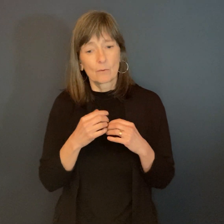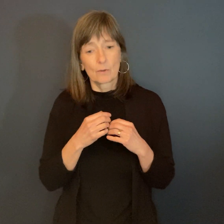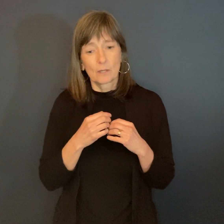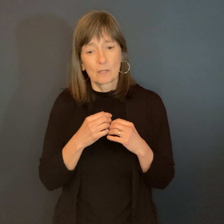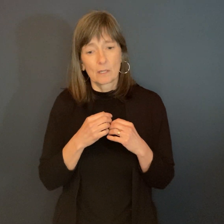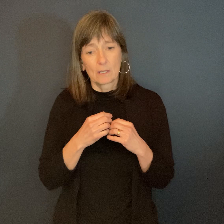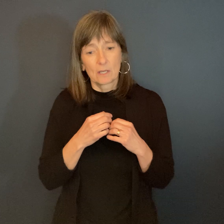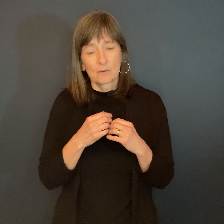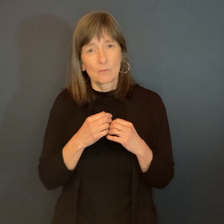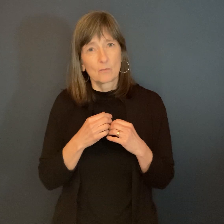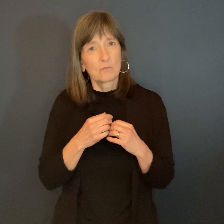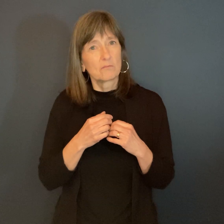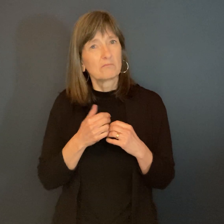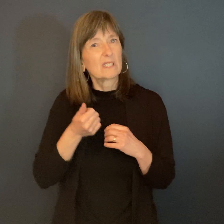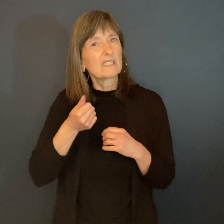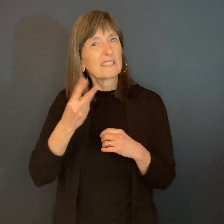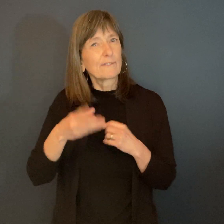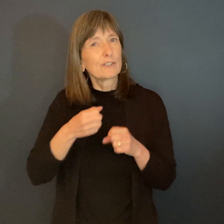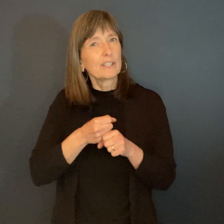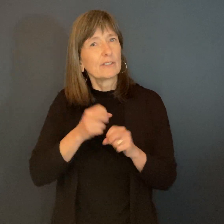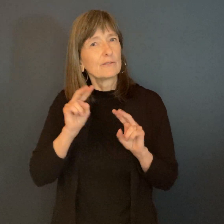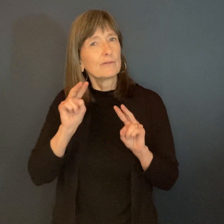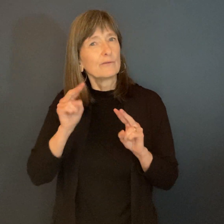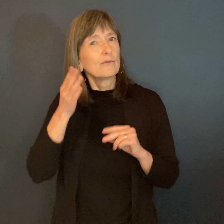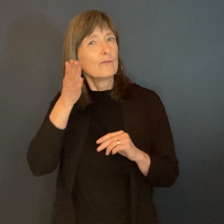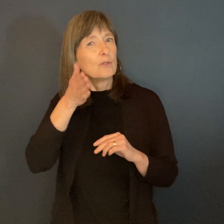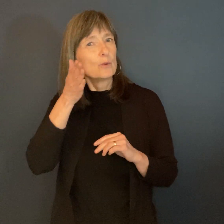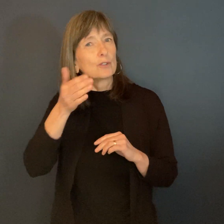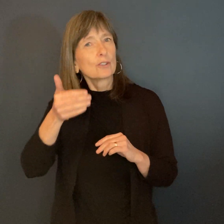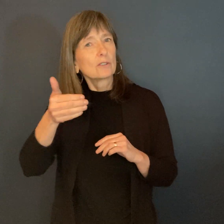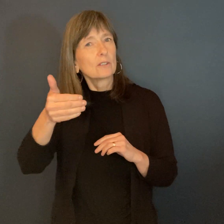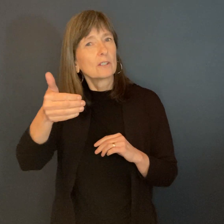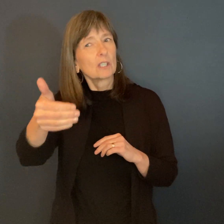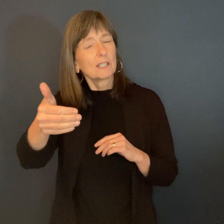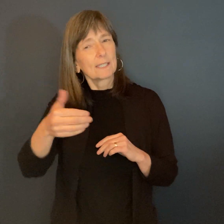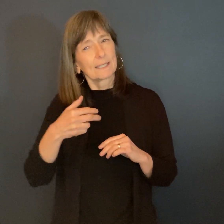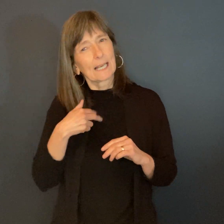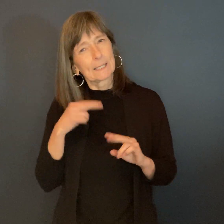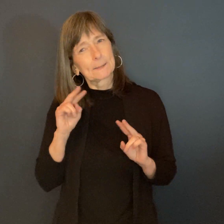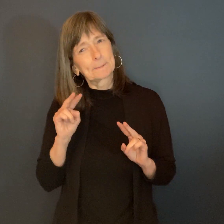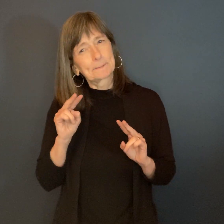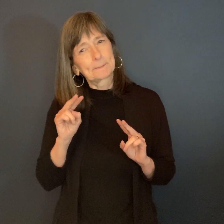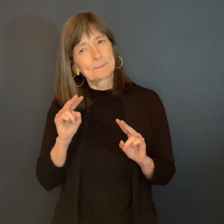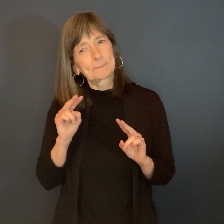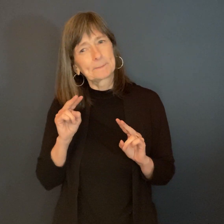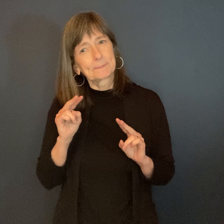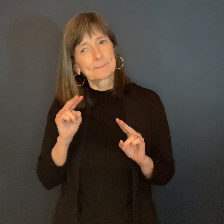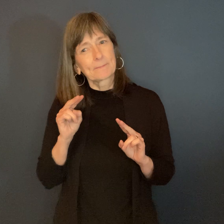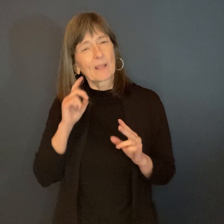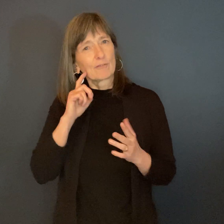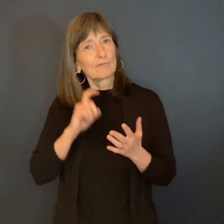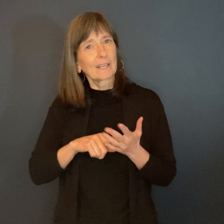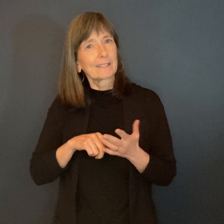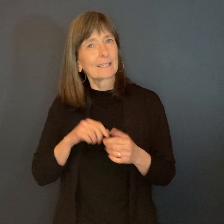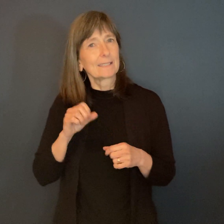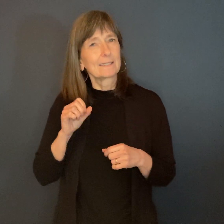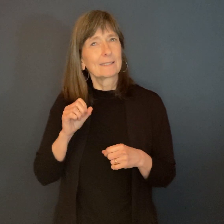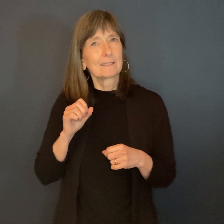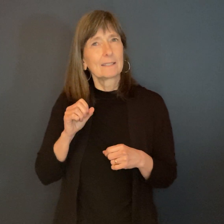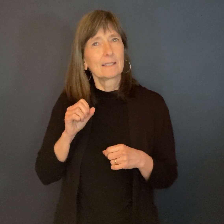the next bunch of years, I think I recognize that in the ability that I had when I was younger to